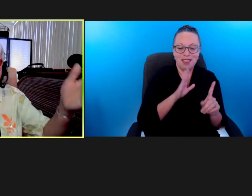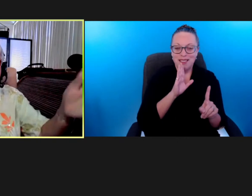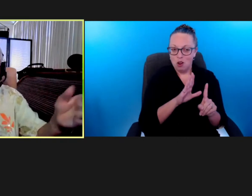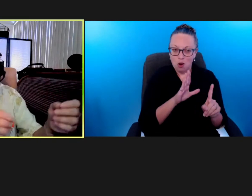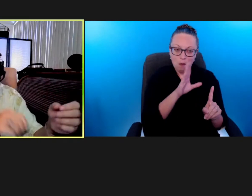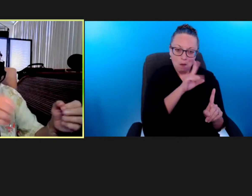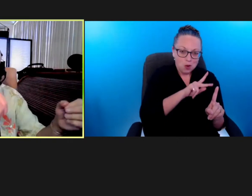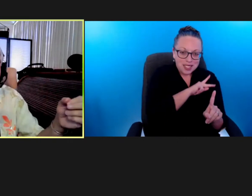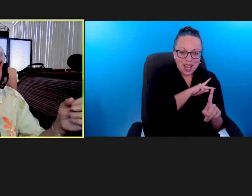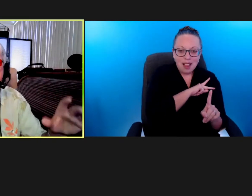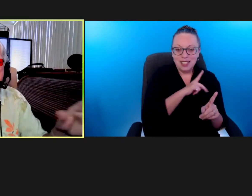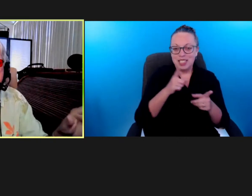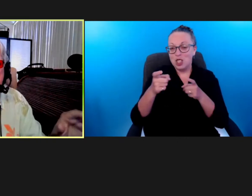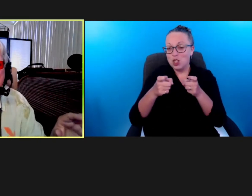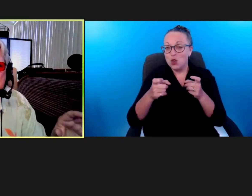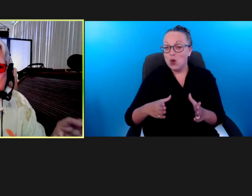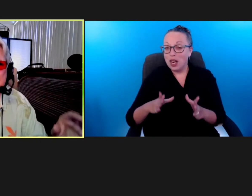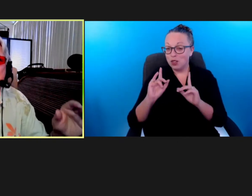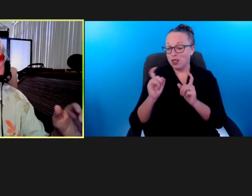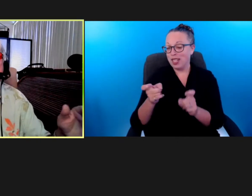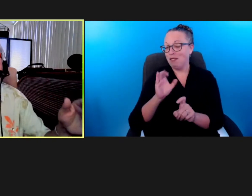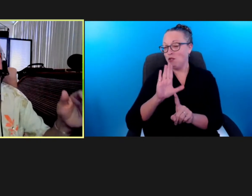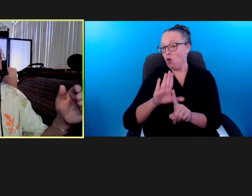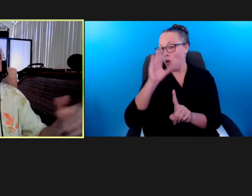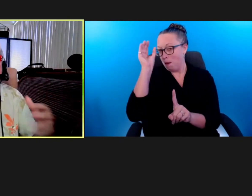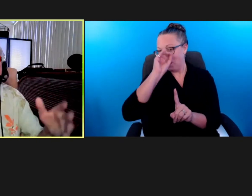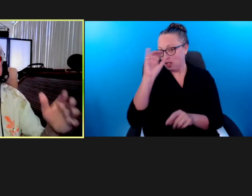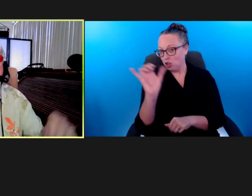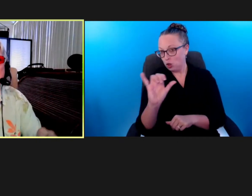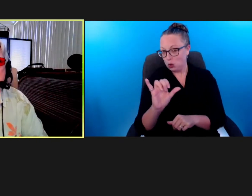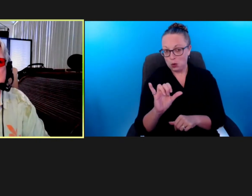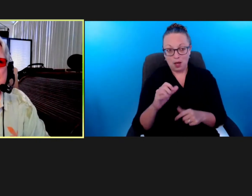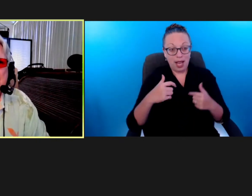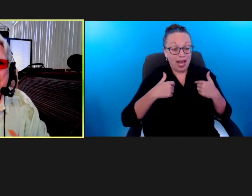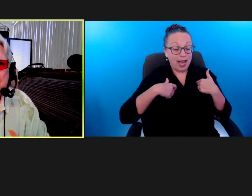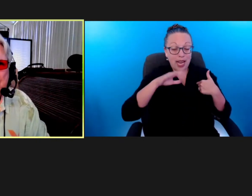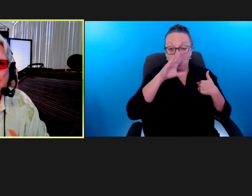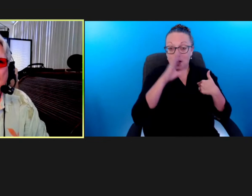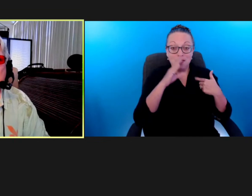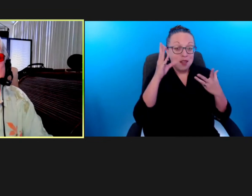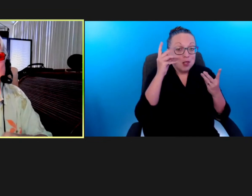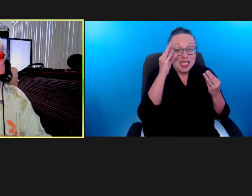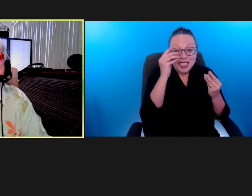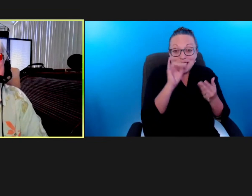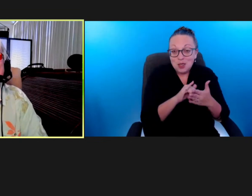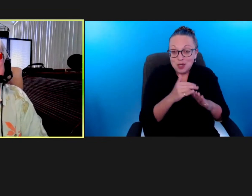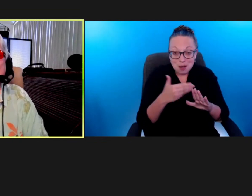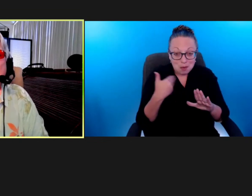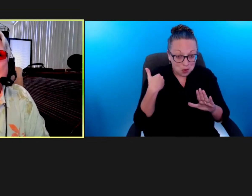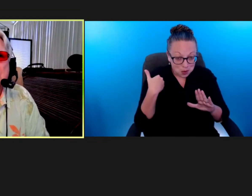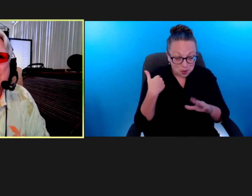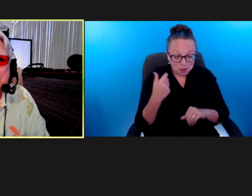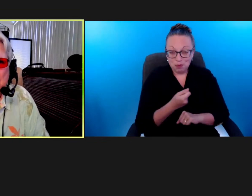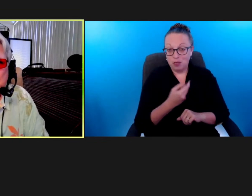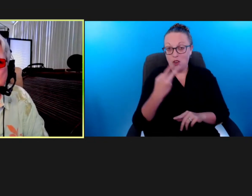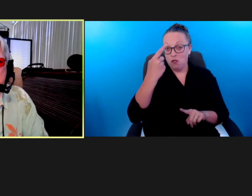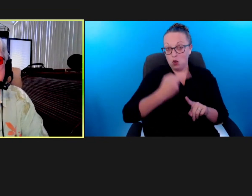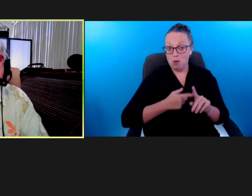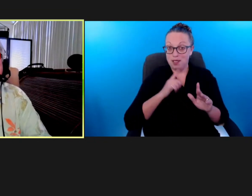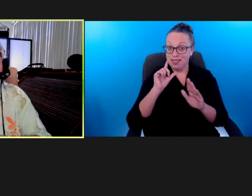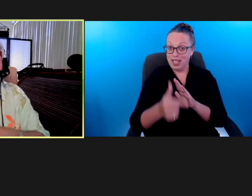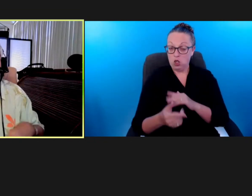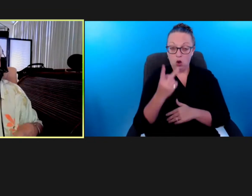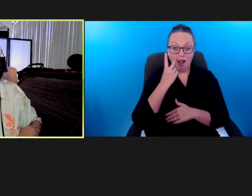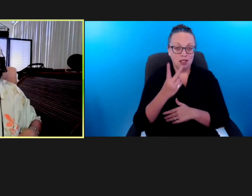had given her own touches to the show's development that I would never have considered. A few months later, I saw the show